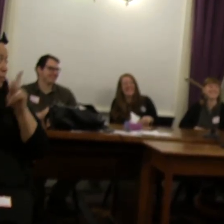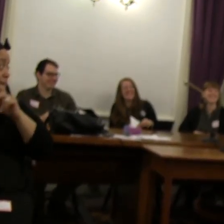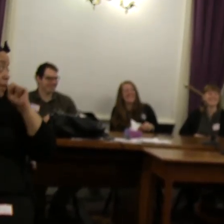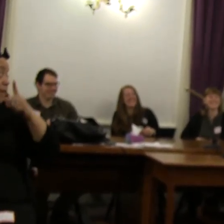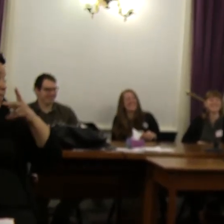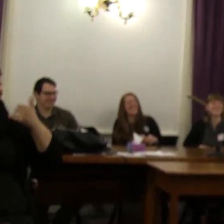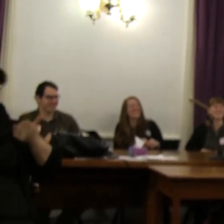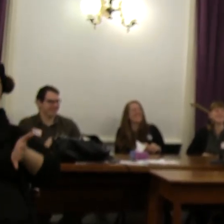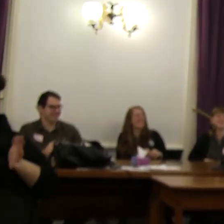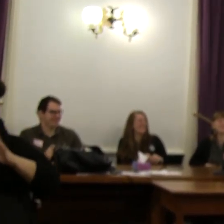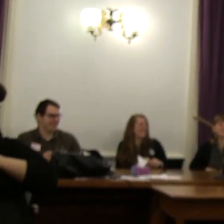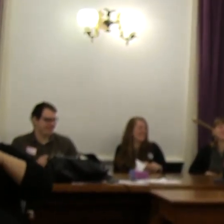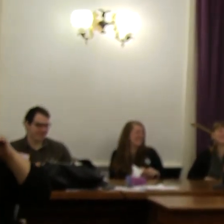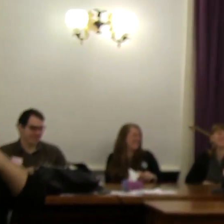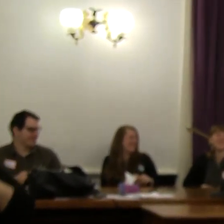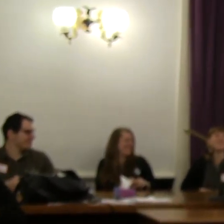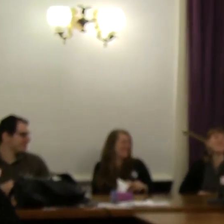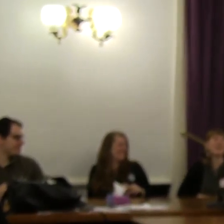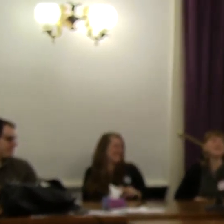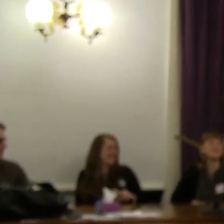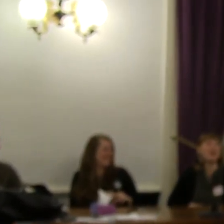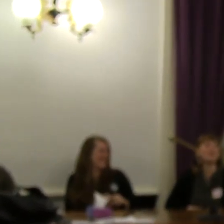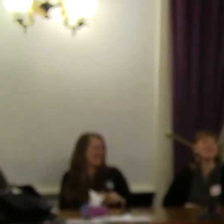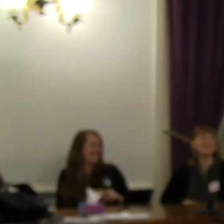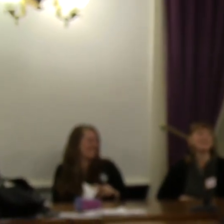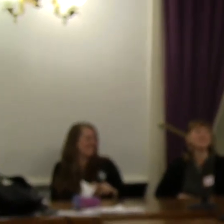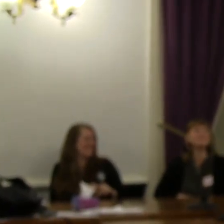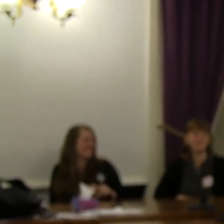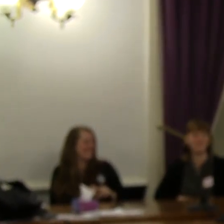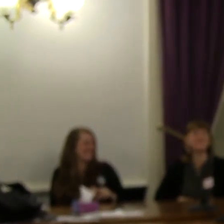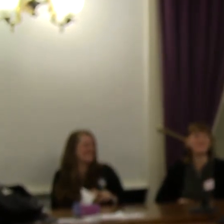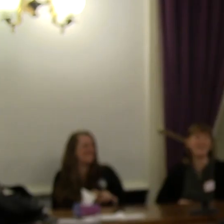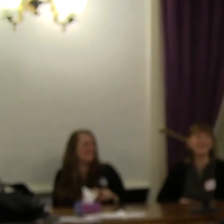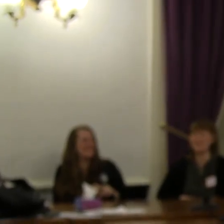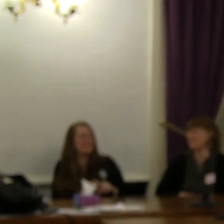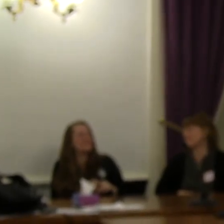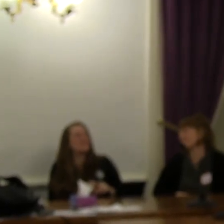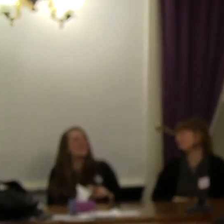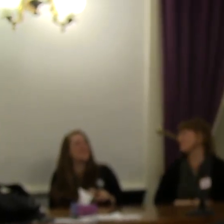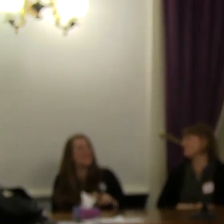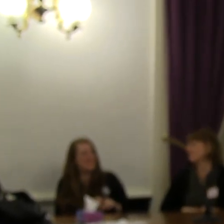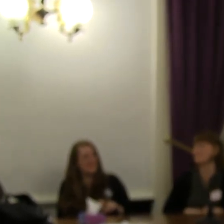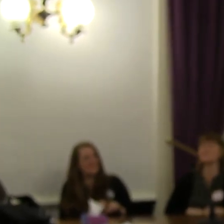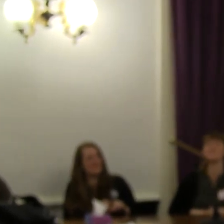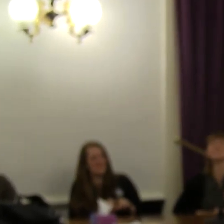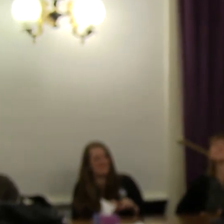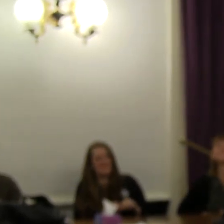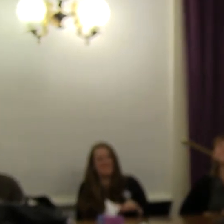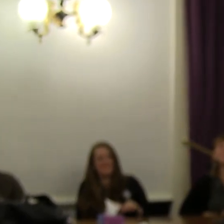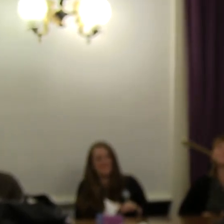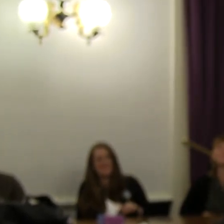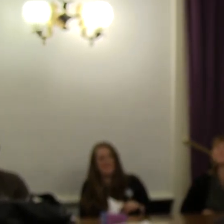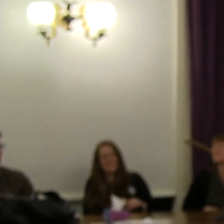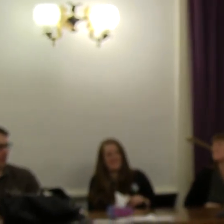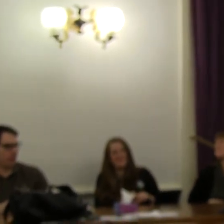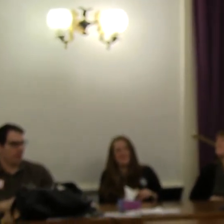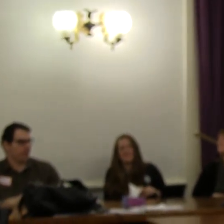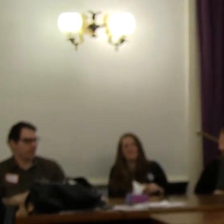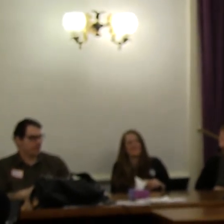from Shelburne. I'm from St. Albans. Great. Thanks, everyone, for being here. Can I get a quick show of hands? Oh,